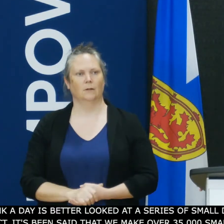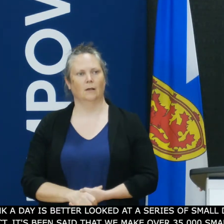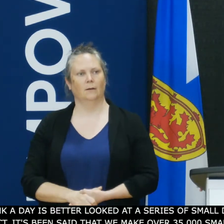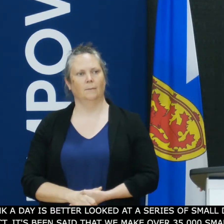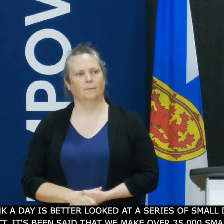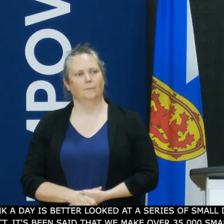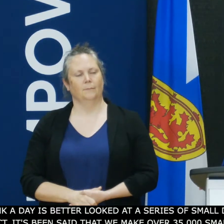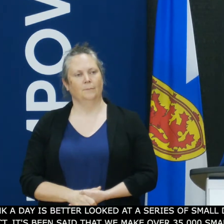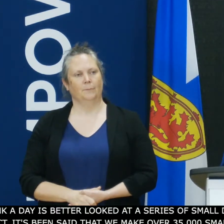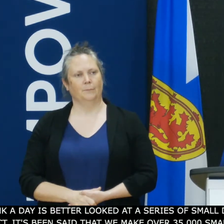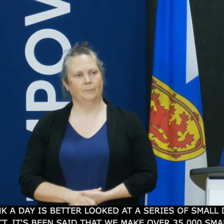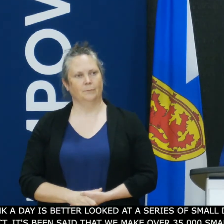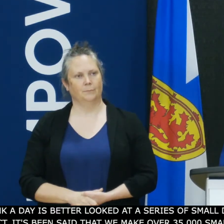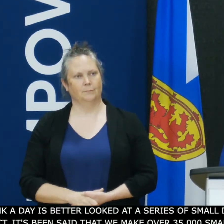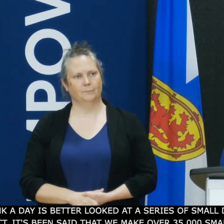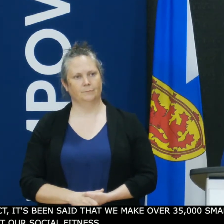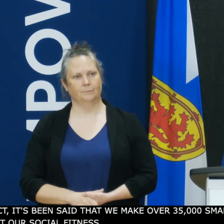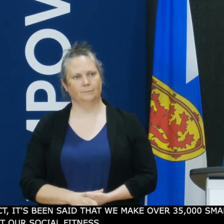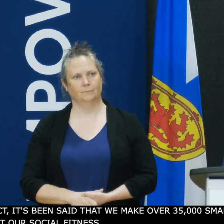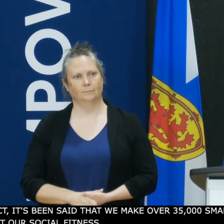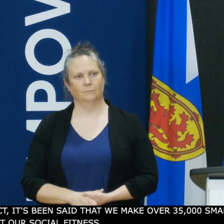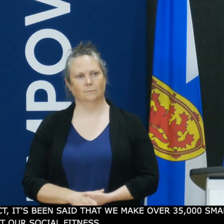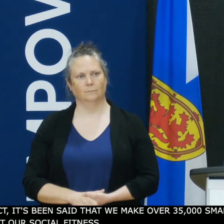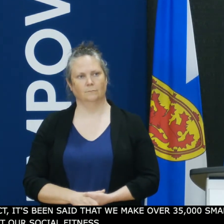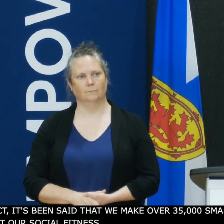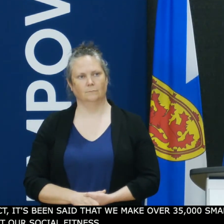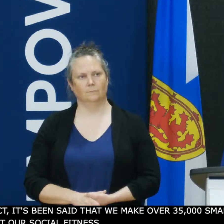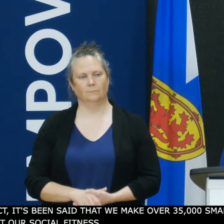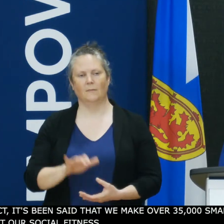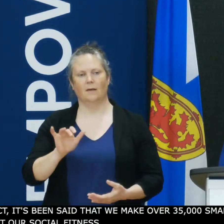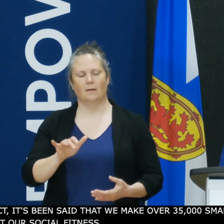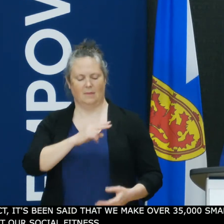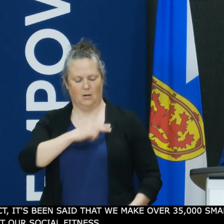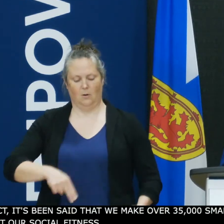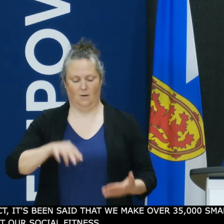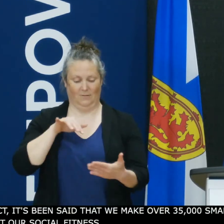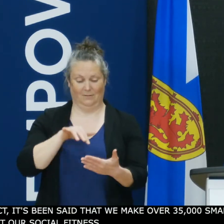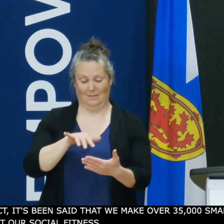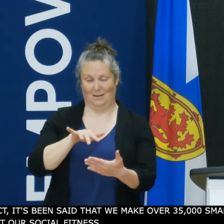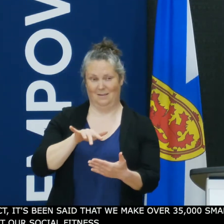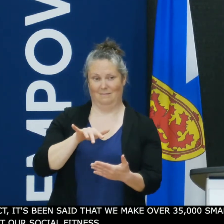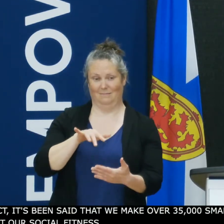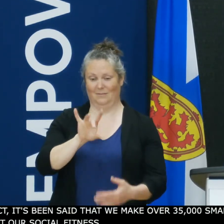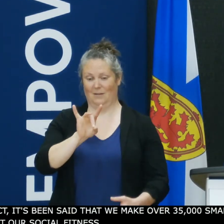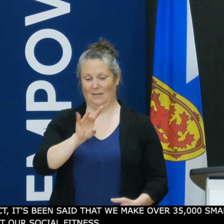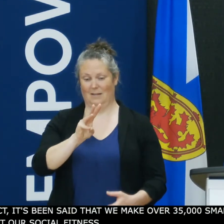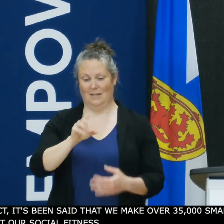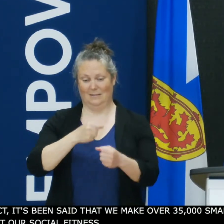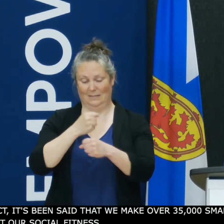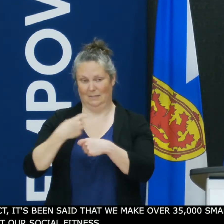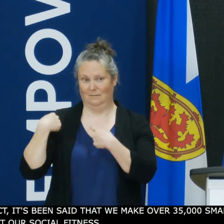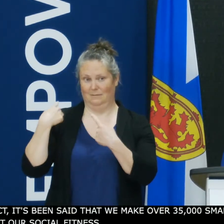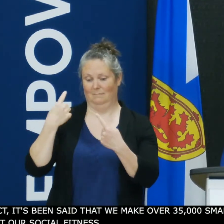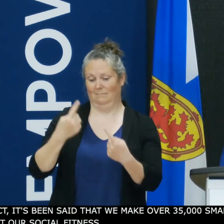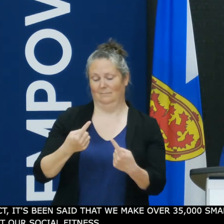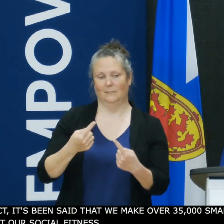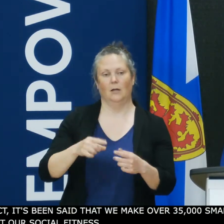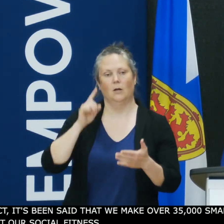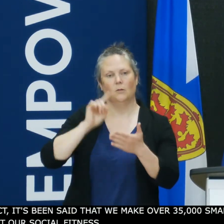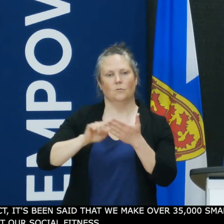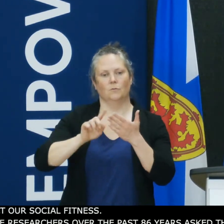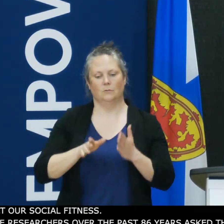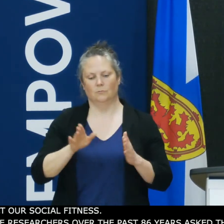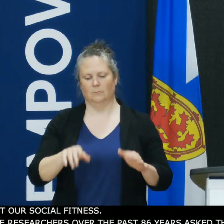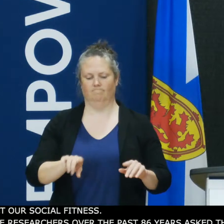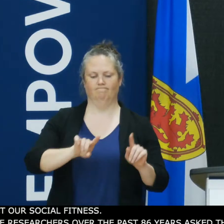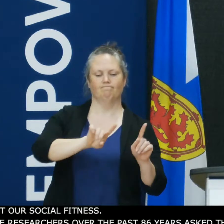As the researchers over the past 86 years asked the participants about their daily lives, they asked if they had any